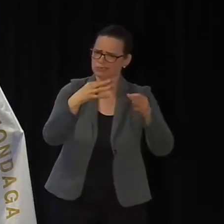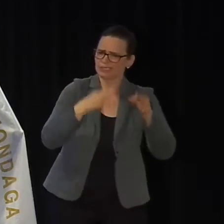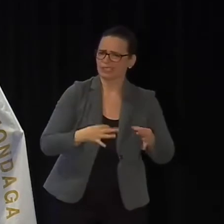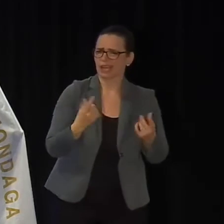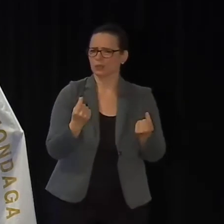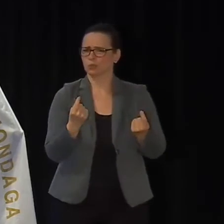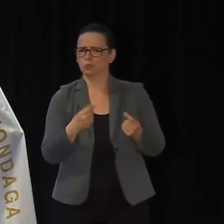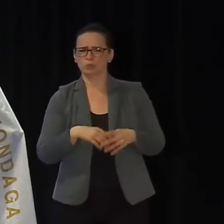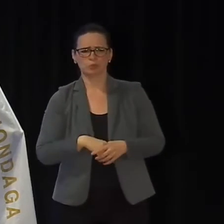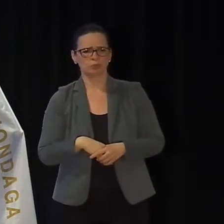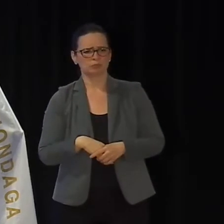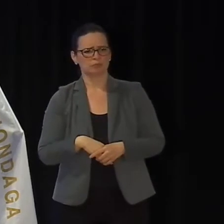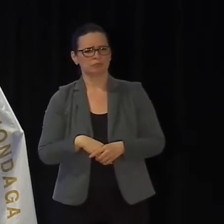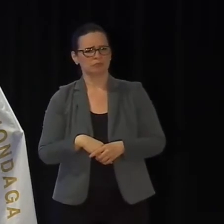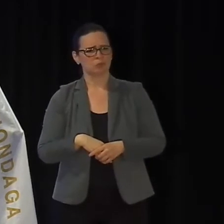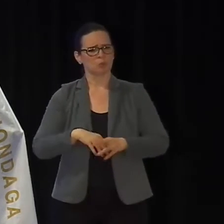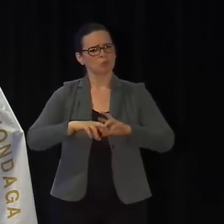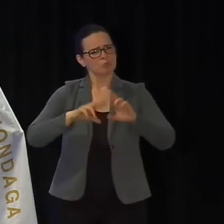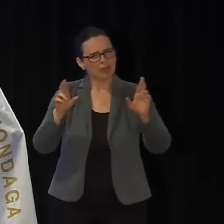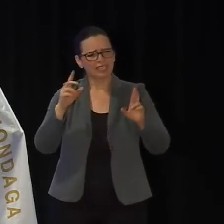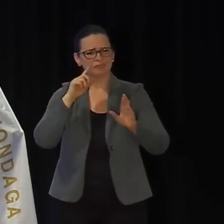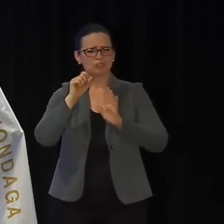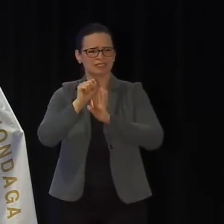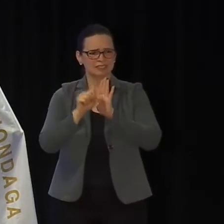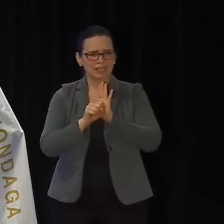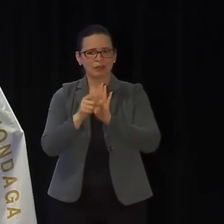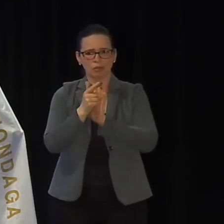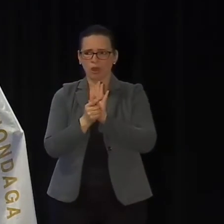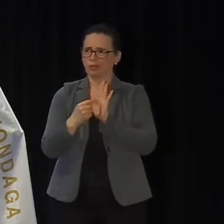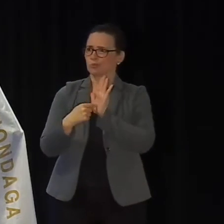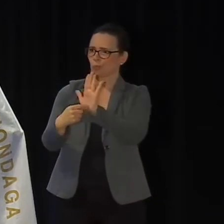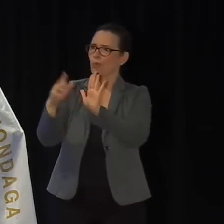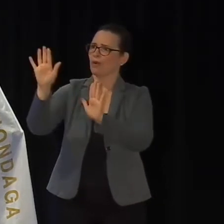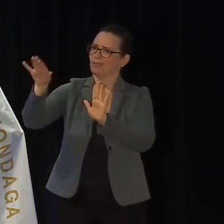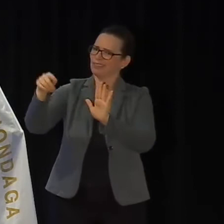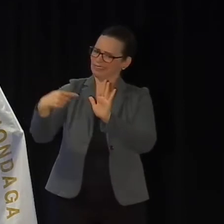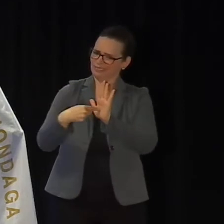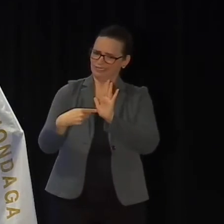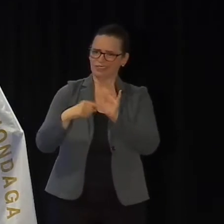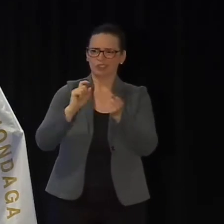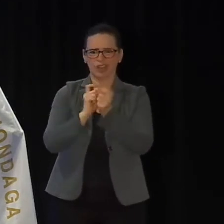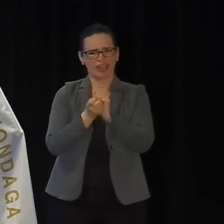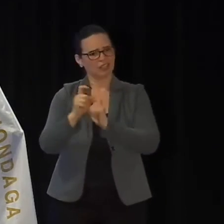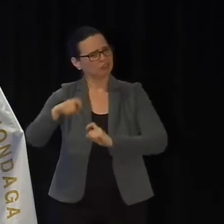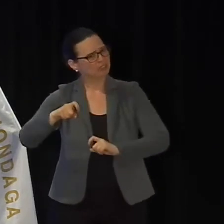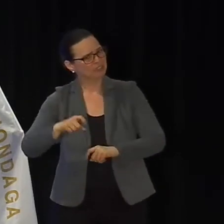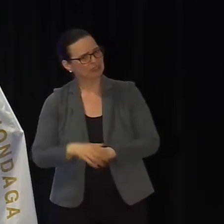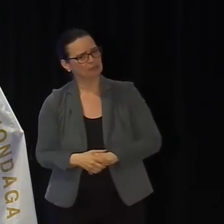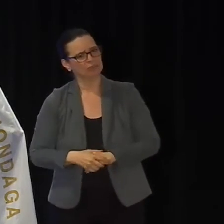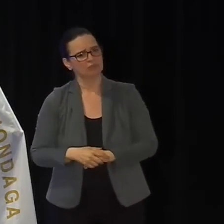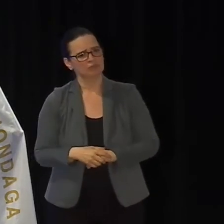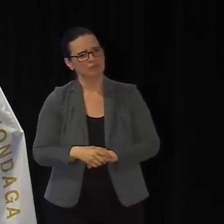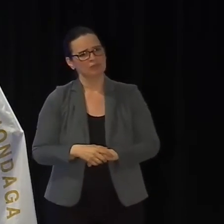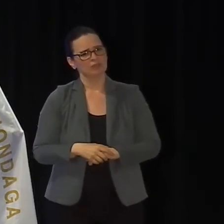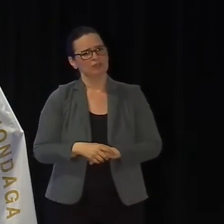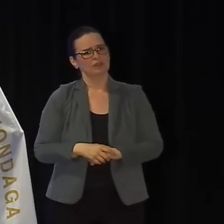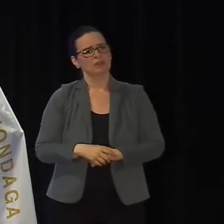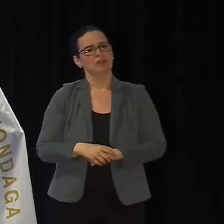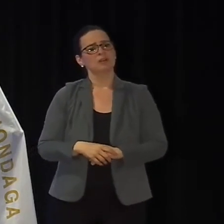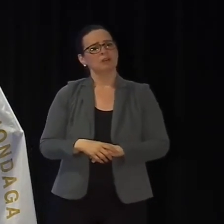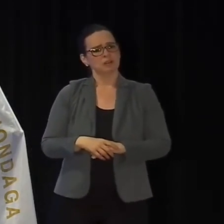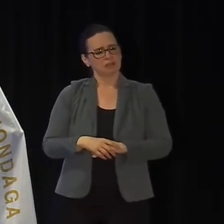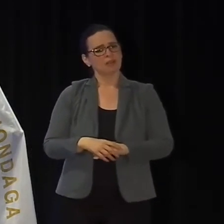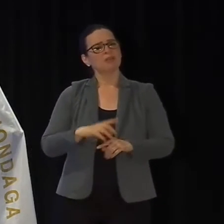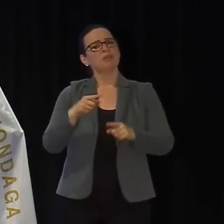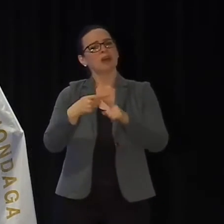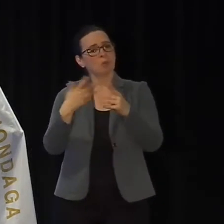that ready for our state partners, hopefully to address. But I think our main housing partner is the city of